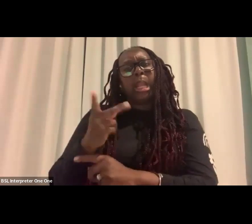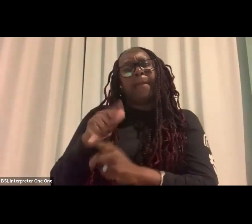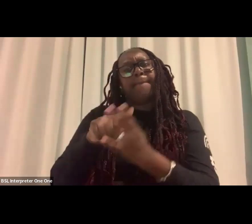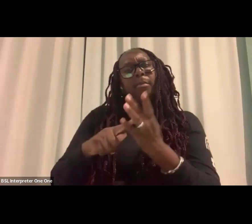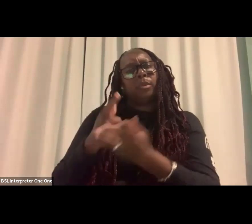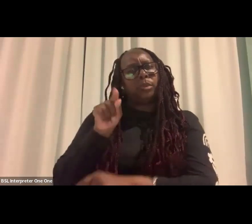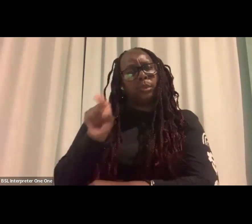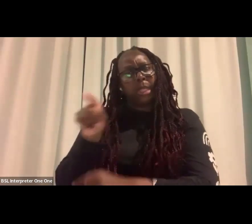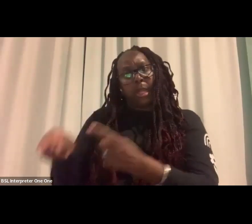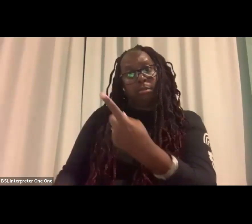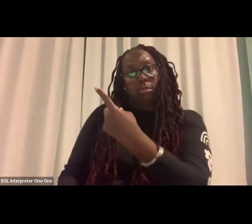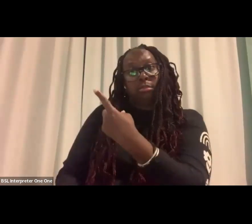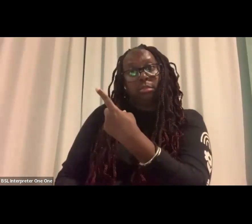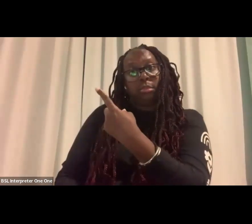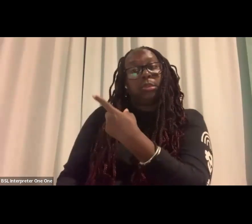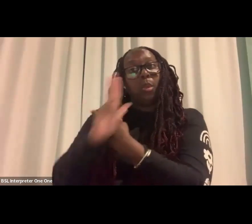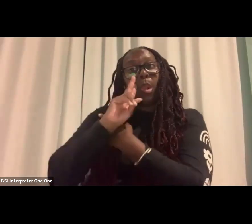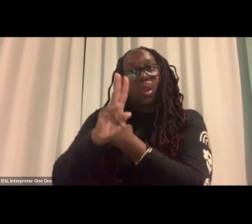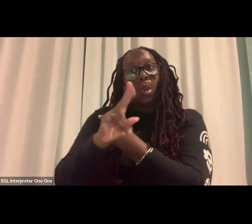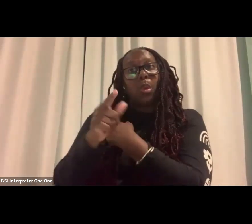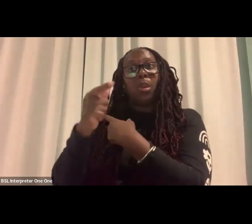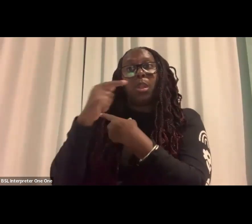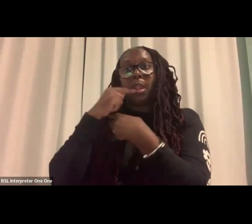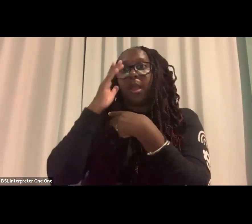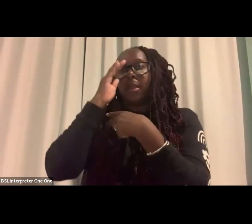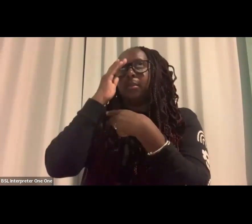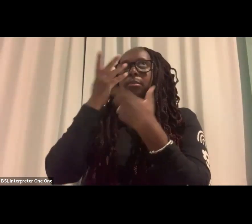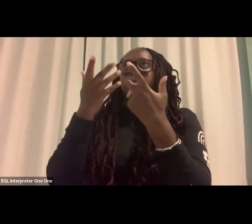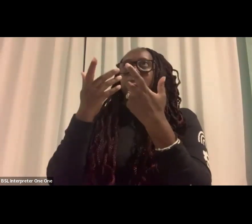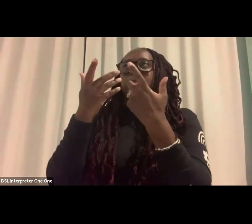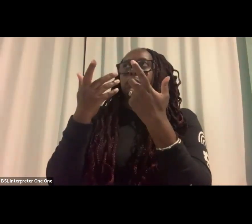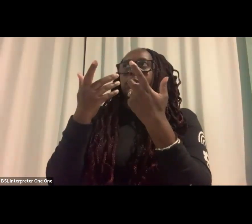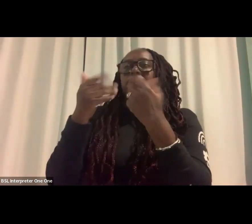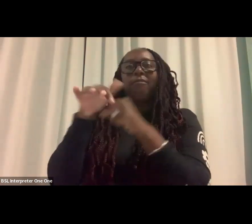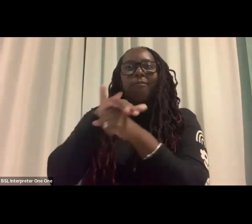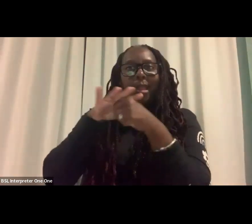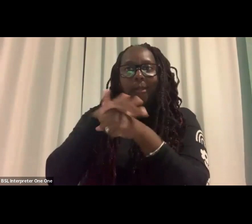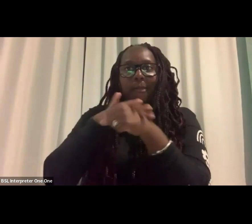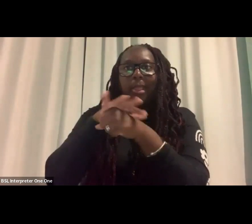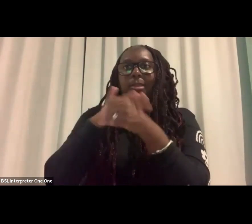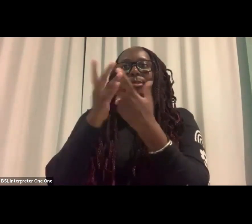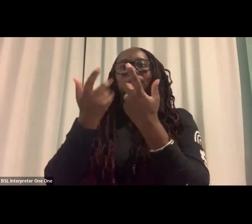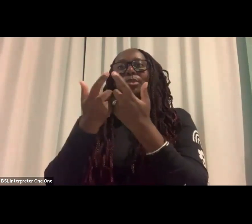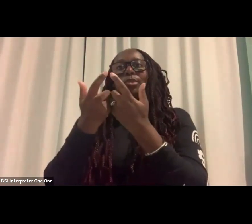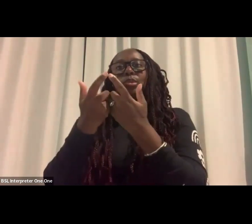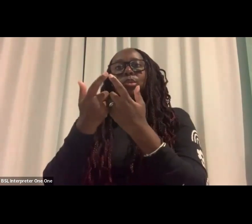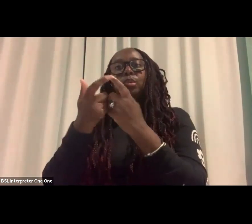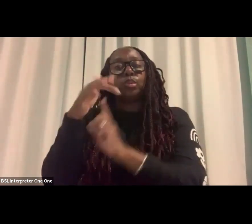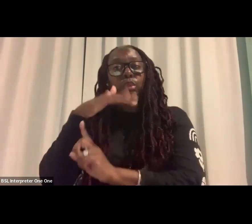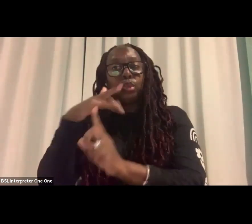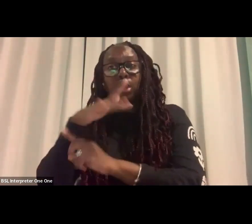means we will be looking both on an environmental and social impacts, both on the